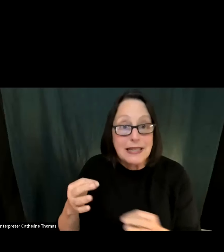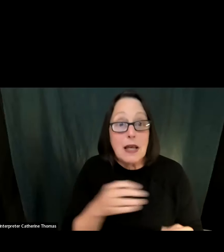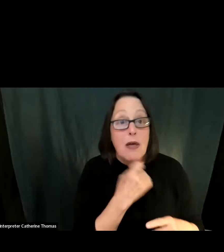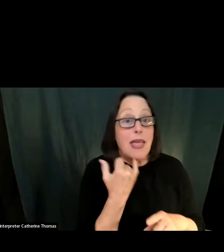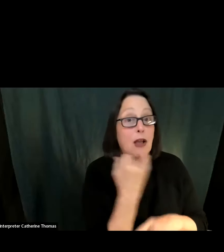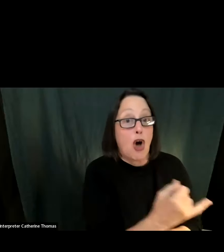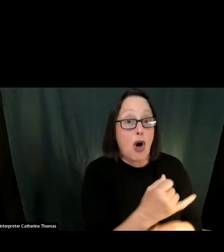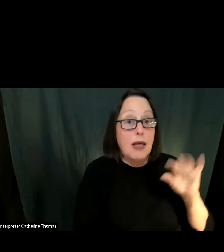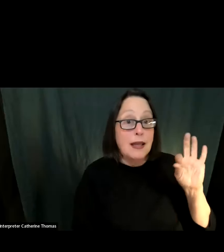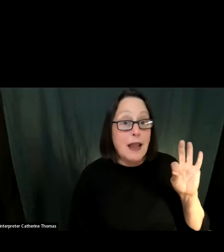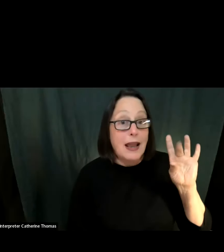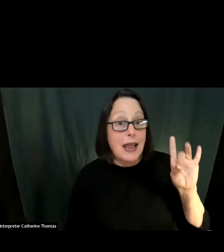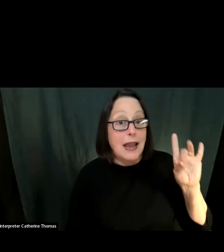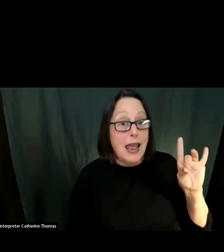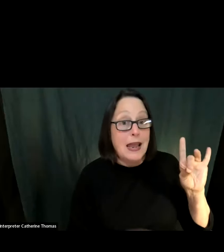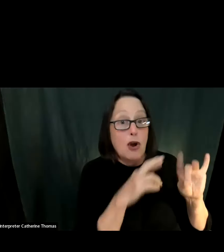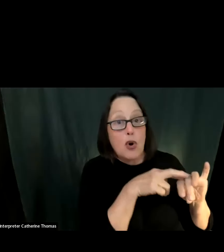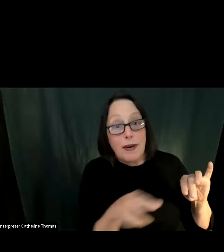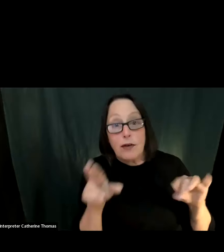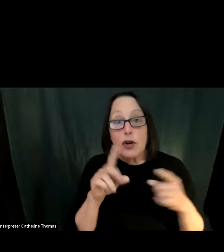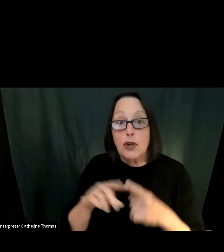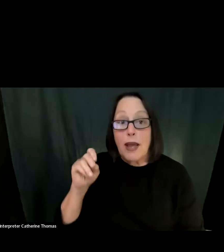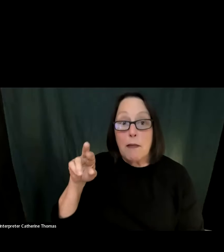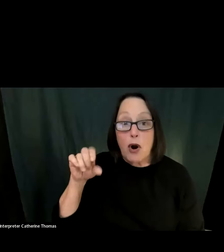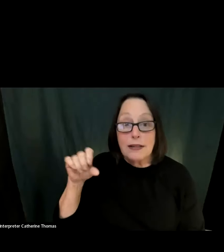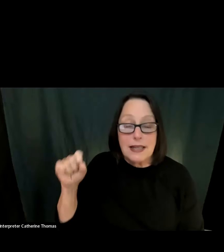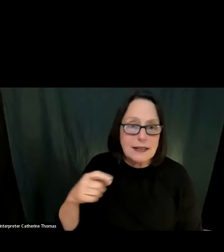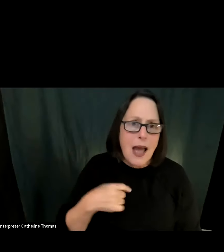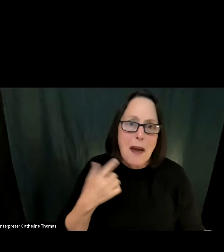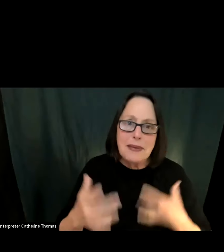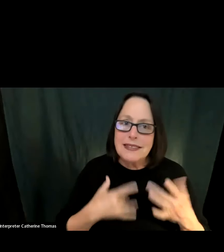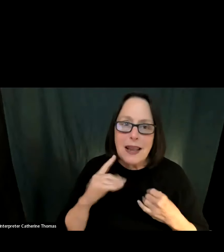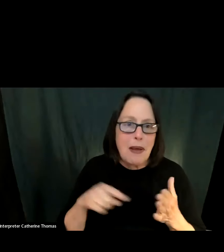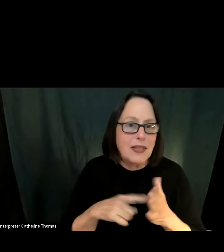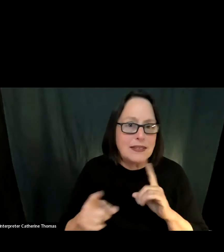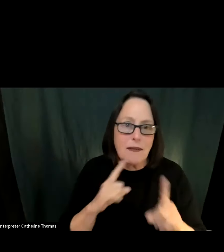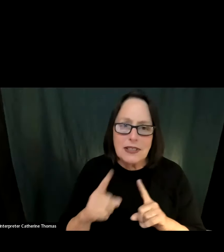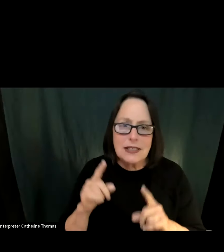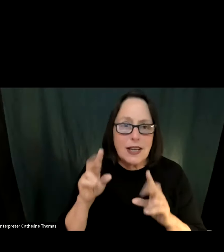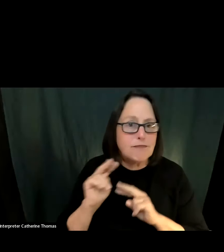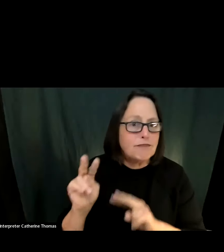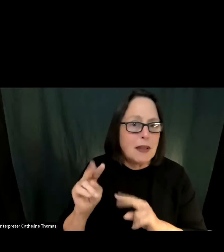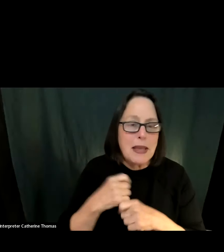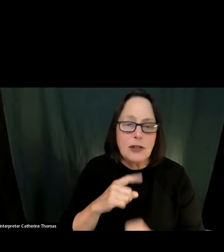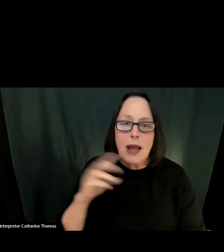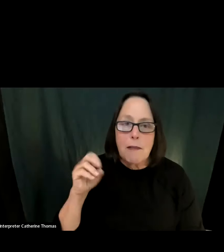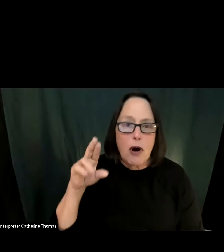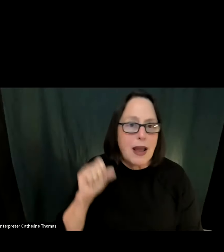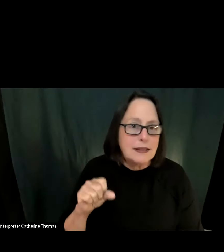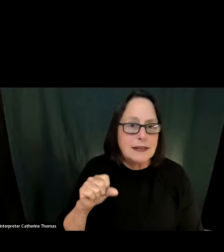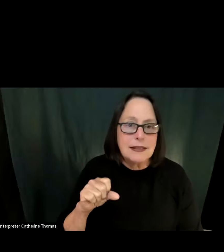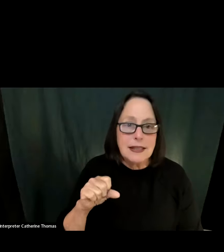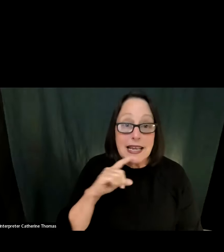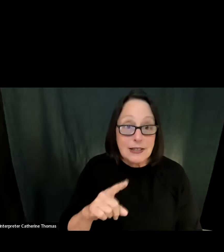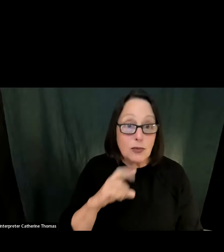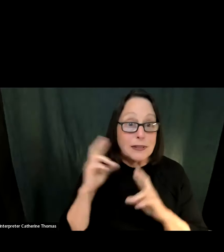MRSS, is the dream. So I'm excited about today's conversation and how we think about making sure 988 is responsive for youth in crisis.